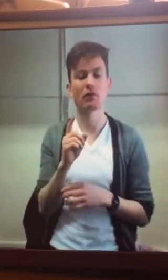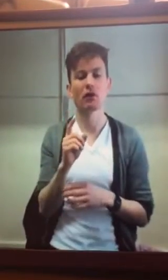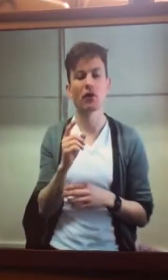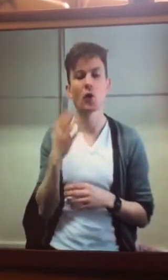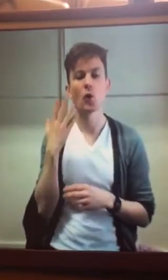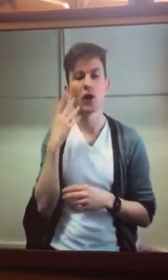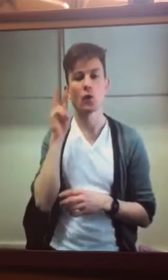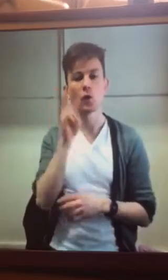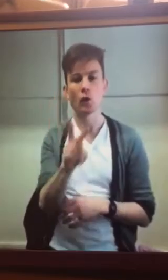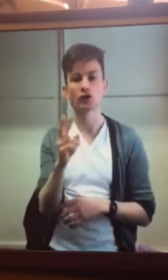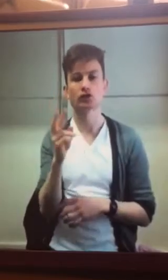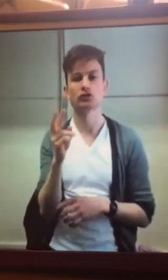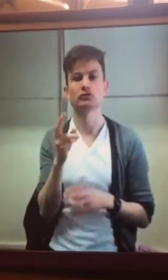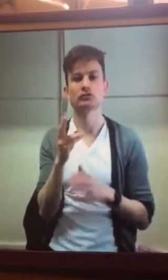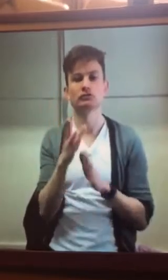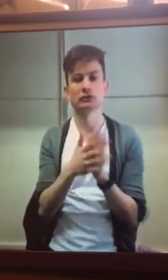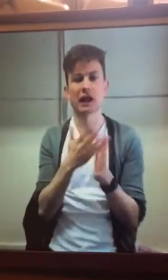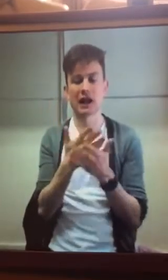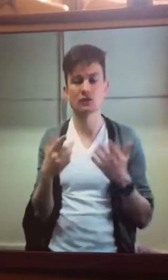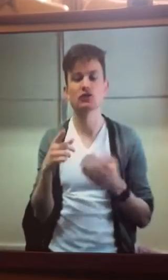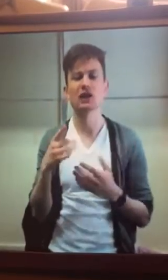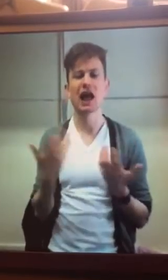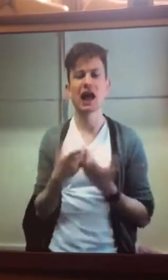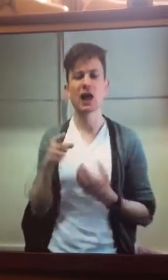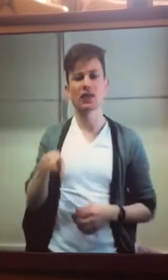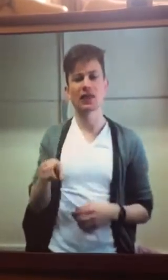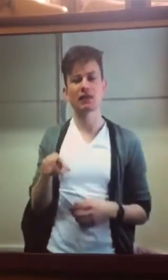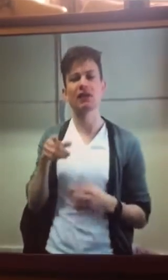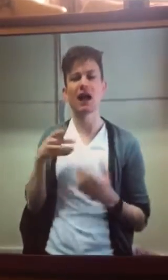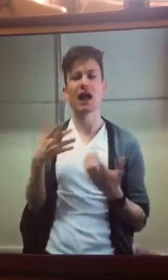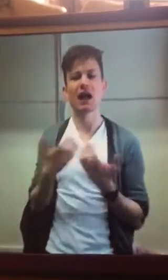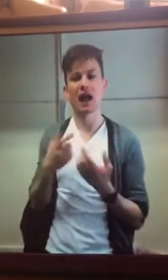which is linked to when we're watching sign language, how